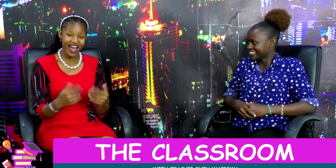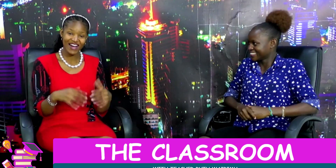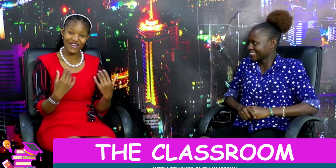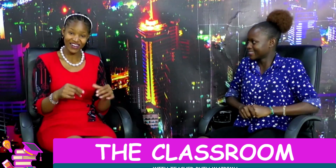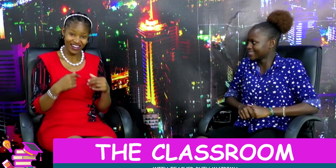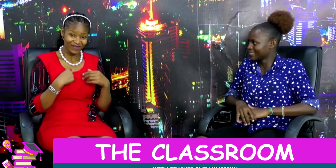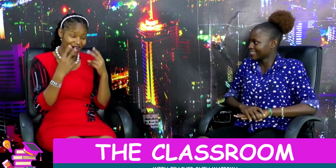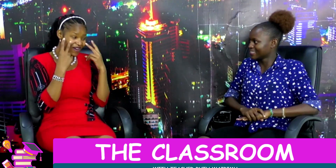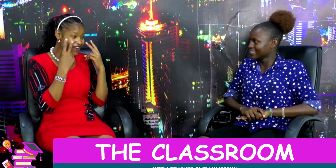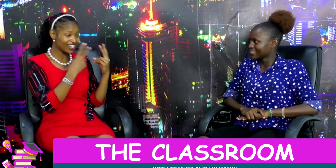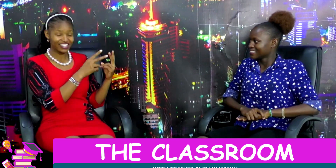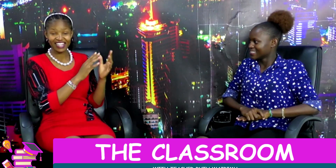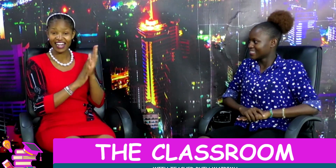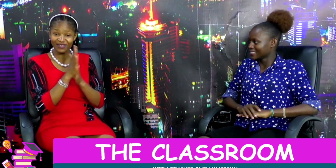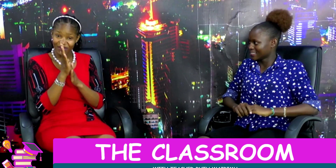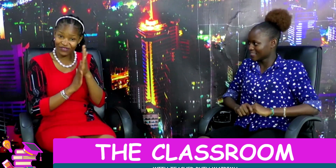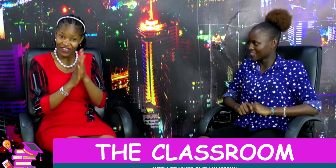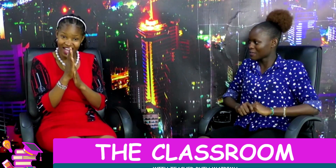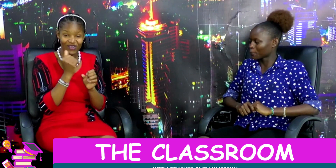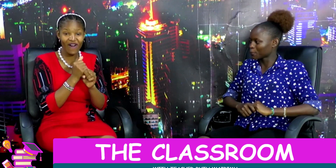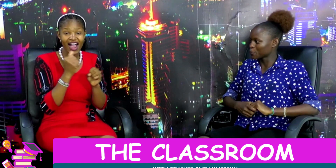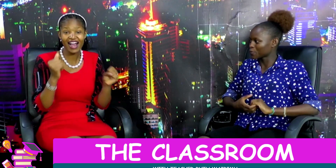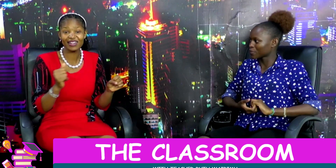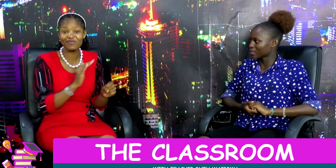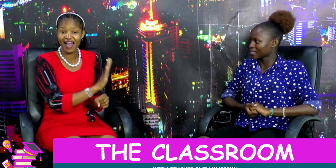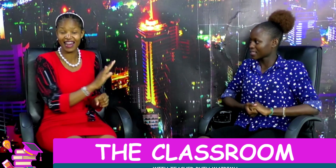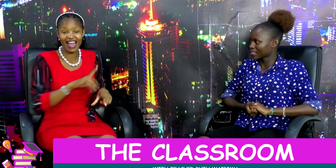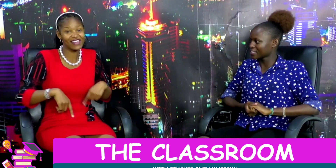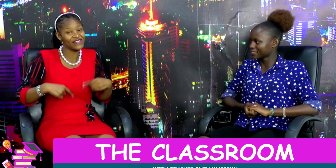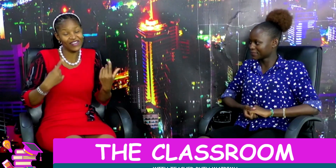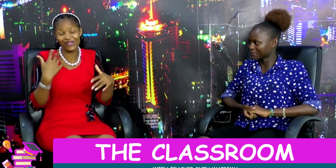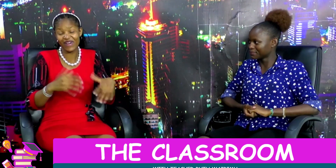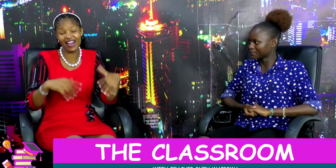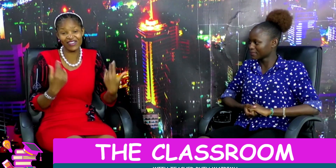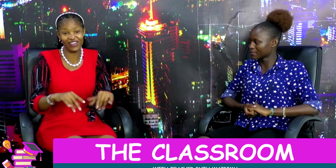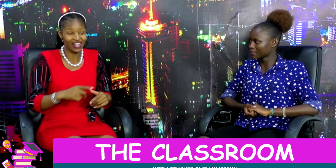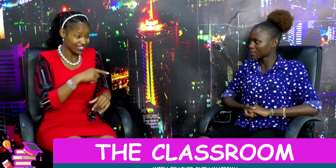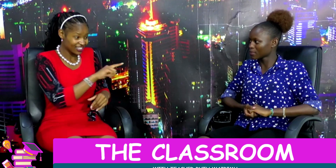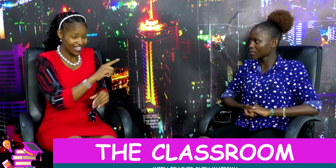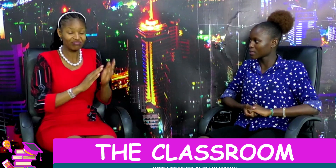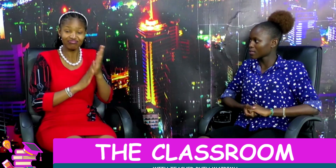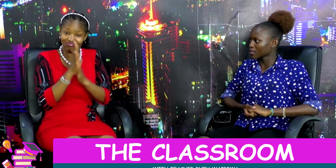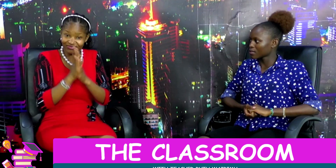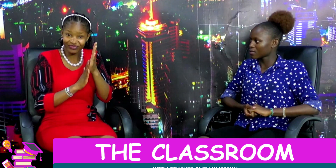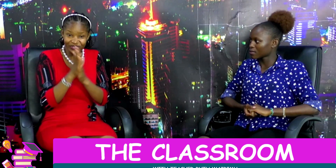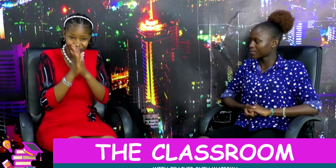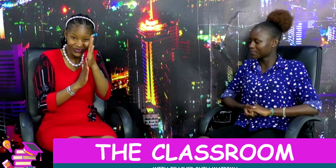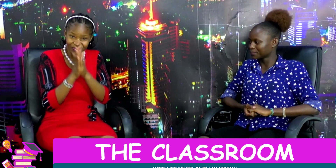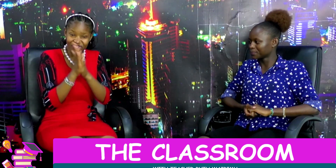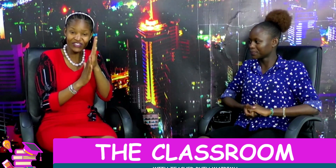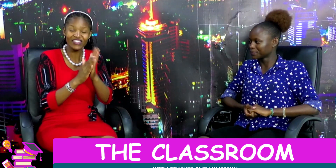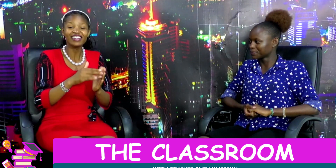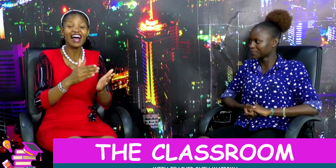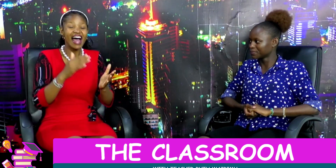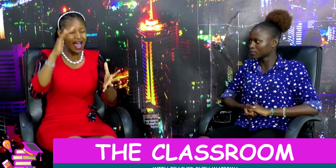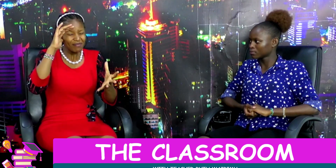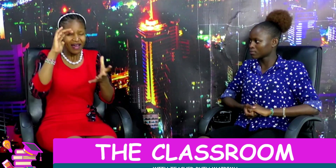is important is believing in Wow, yourself. motivating and interesting indeed. And her life has actually been a very interesting